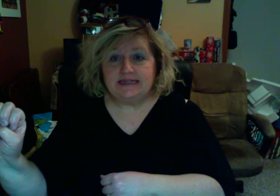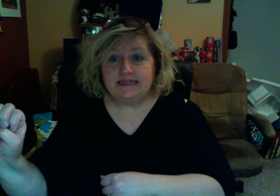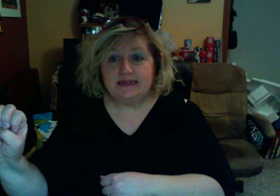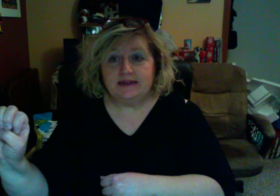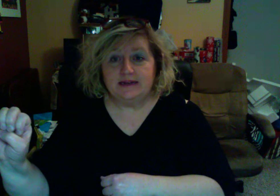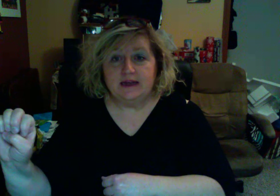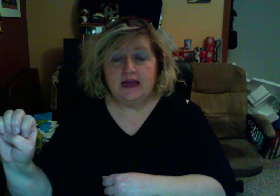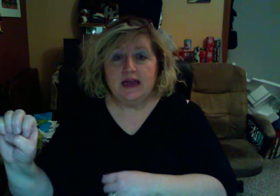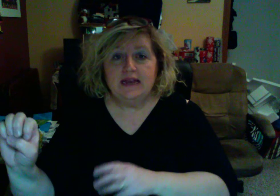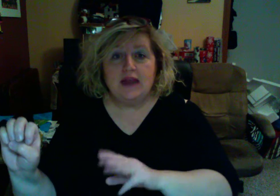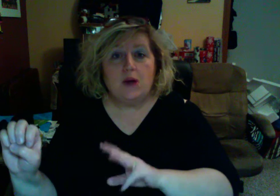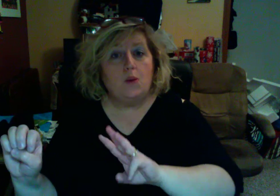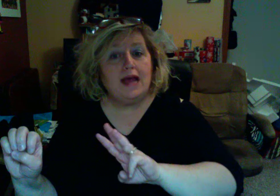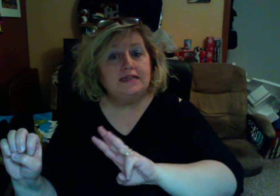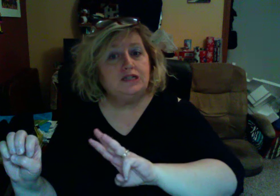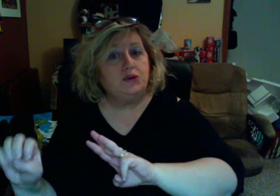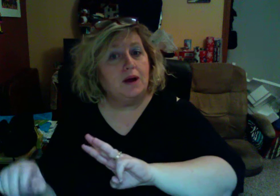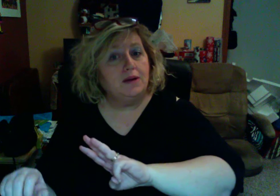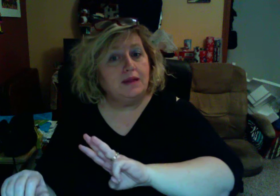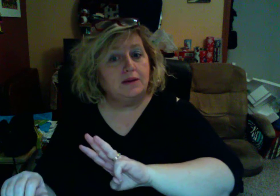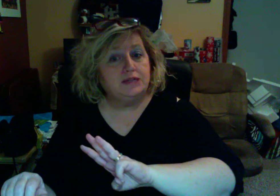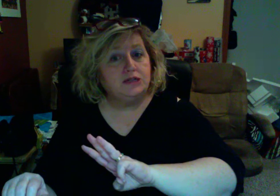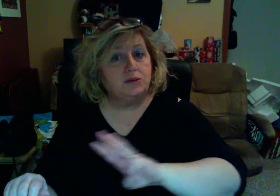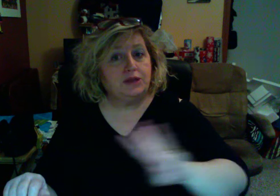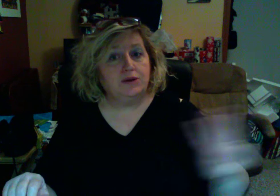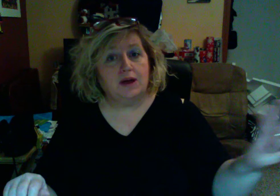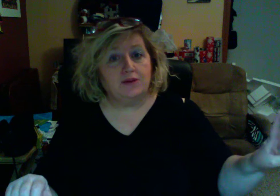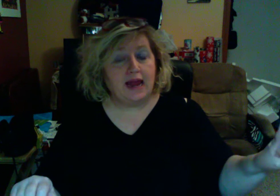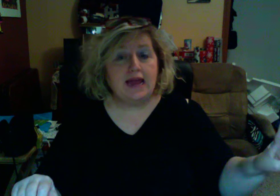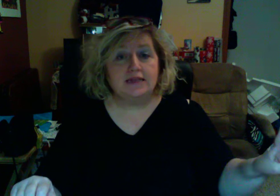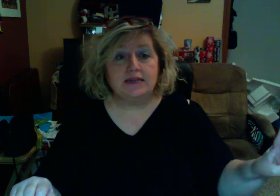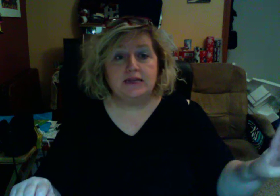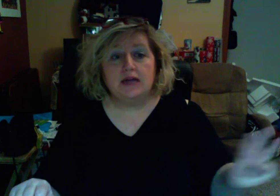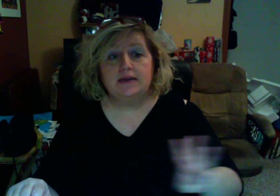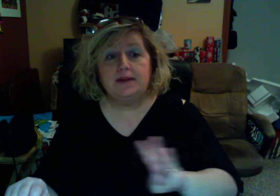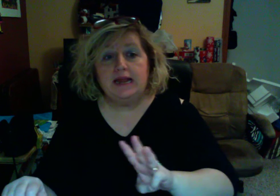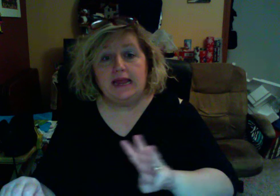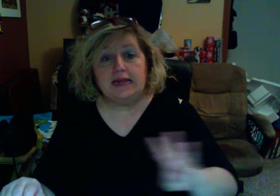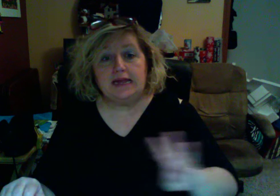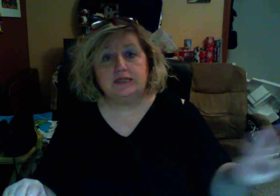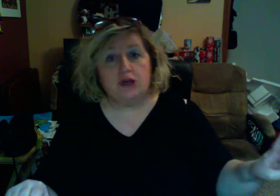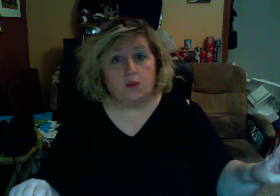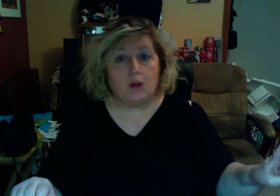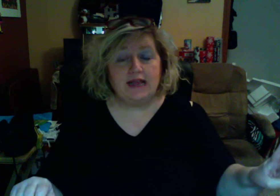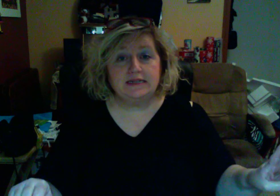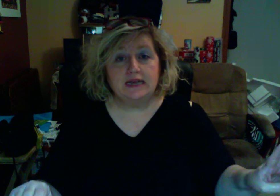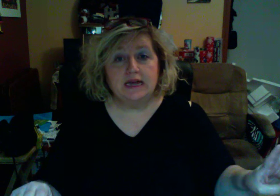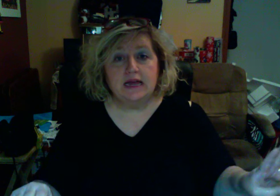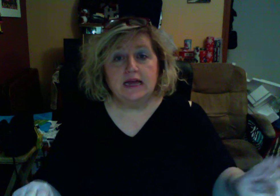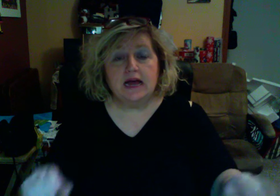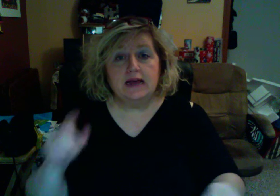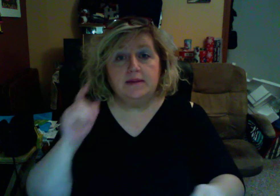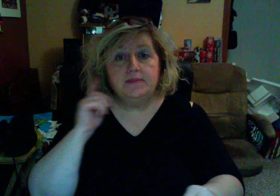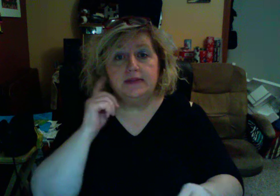east. Now west, you are allowed to do it with your other hand, the non-dominant hand, to go west. The deaf